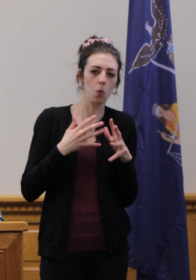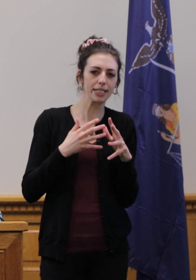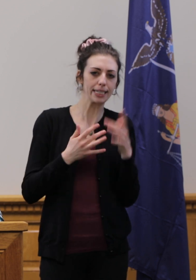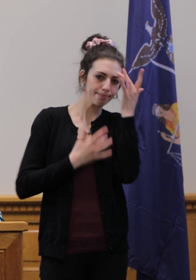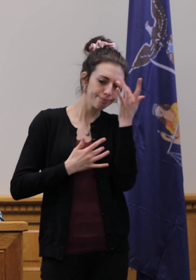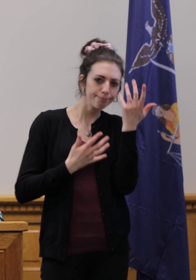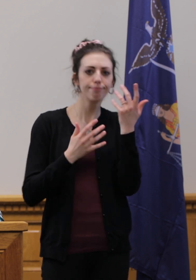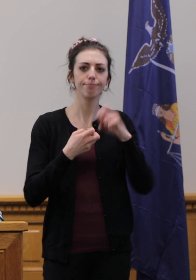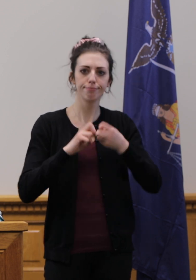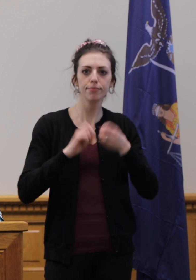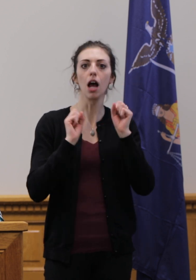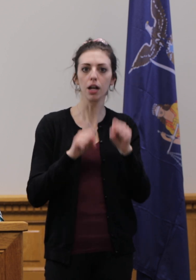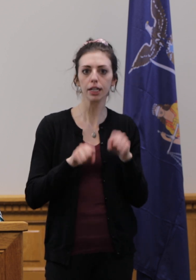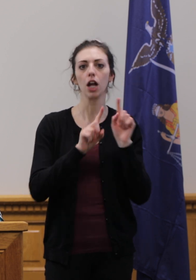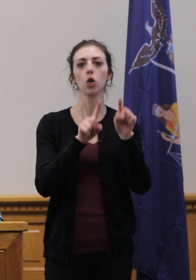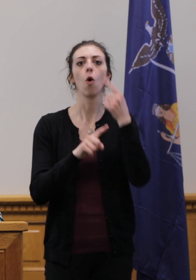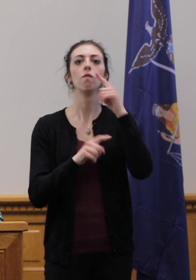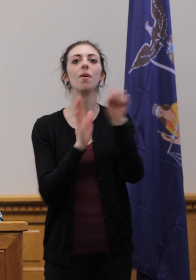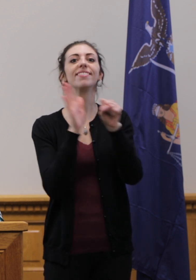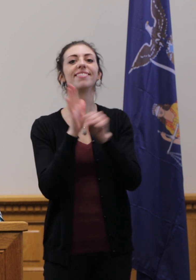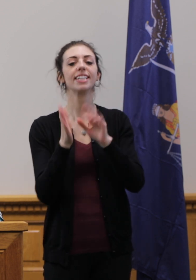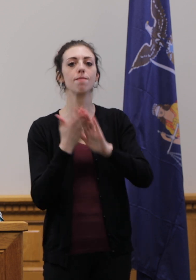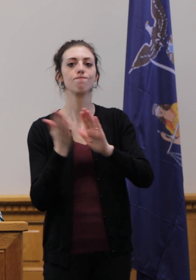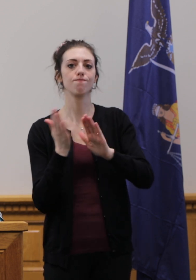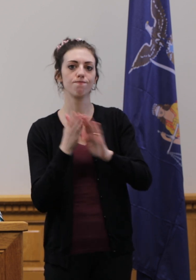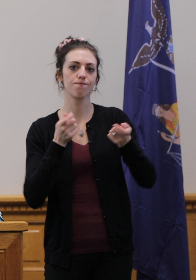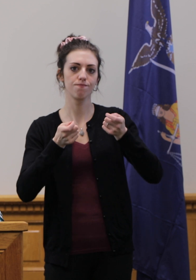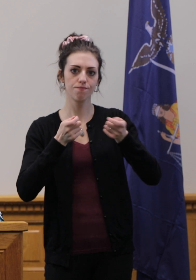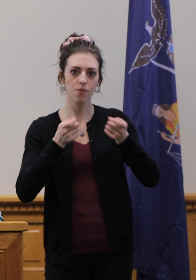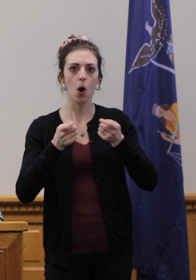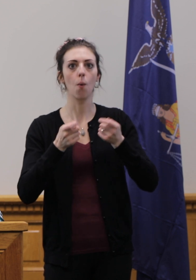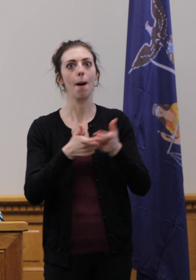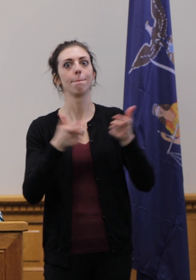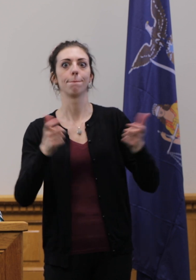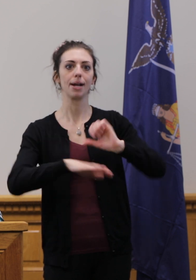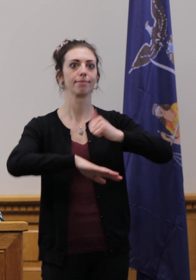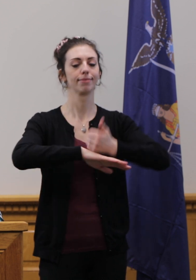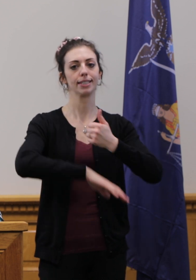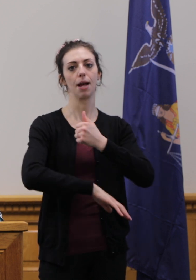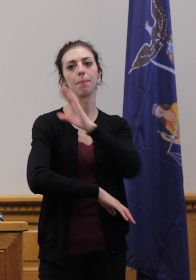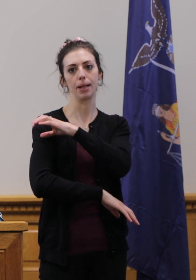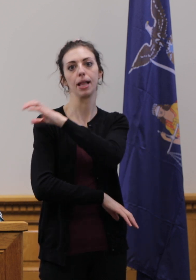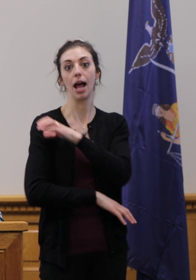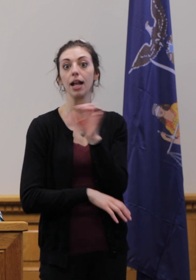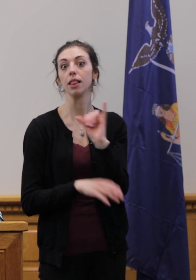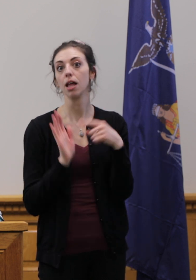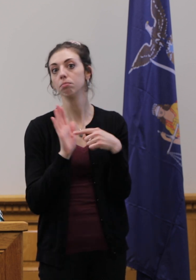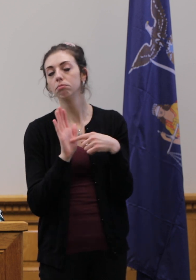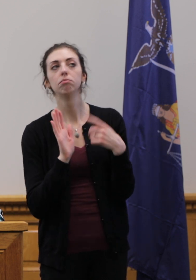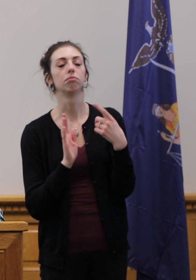able to get vaccinated at state-run mass vaccination clinics, such as the one at the State Fairgrounds in